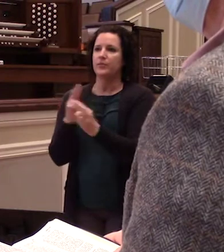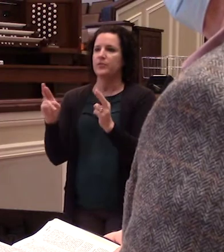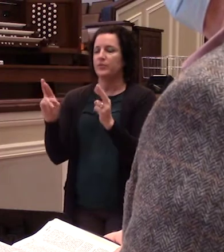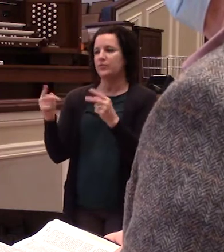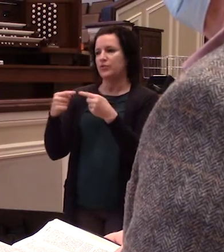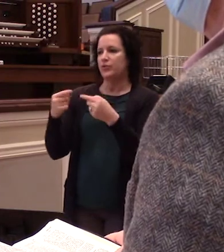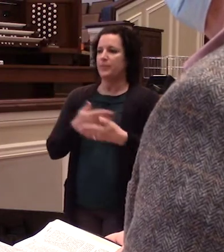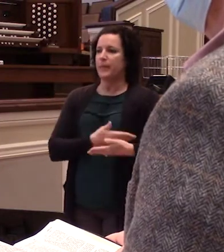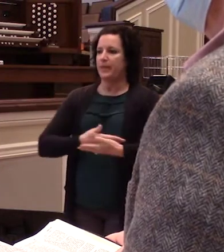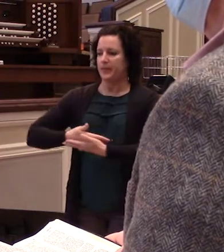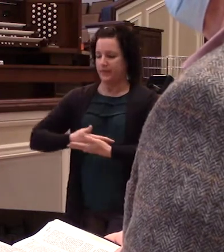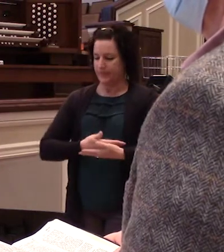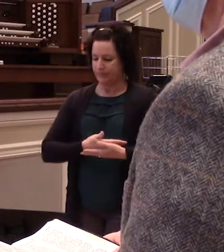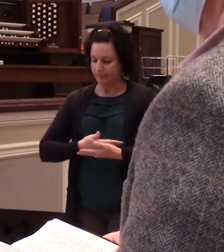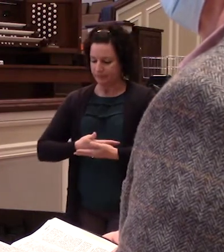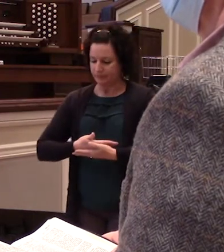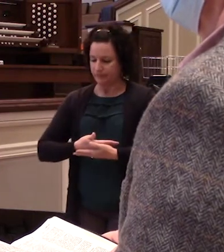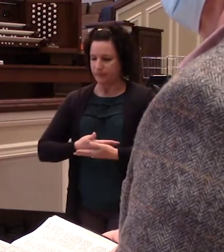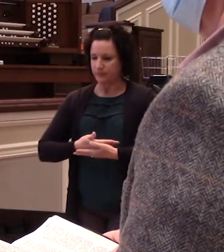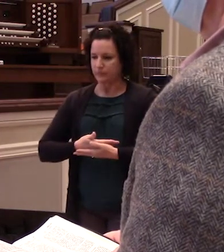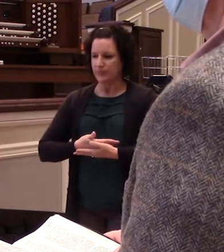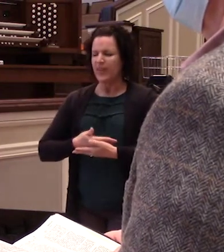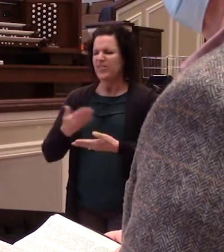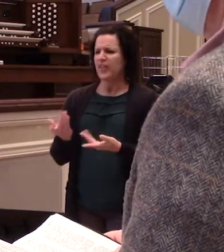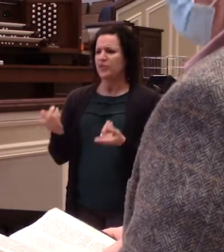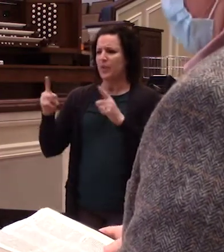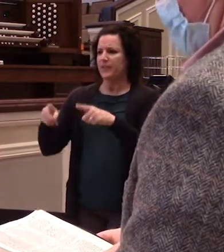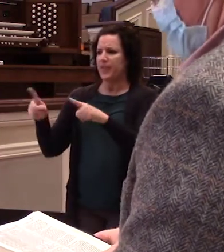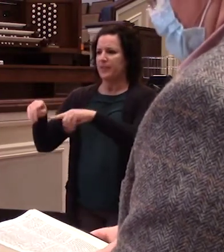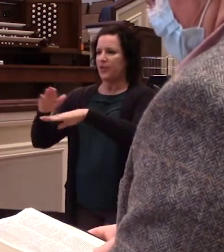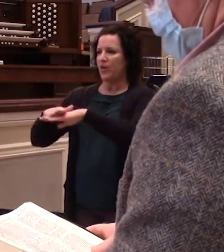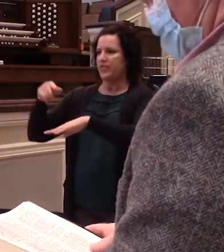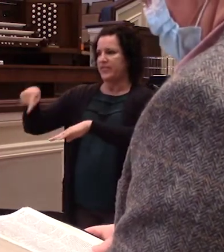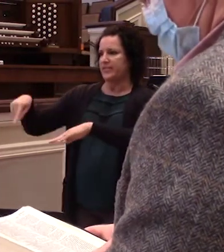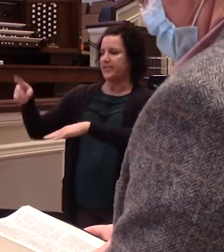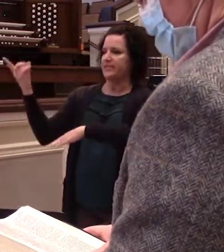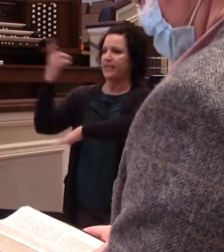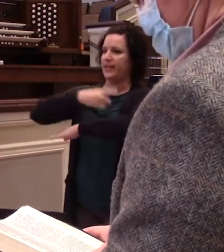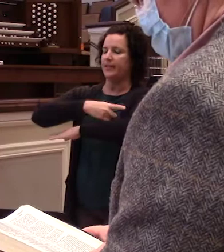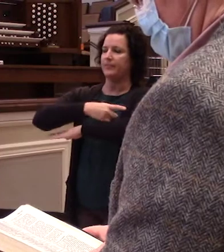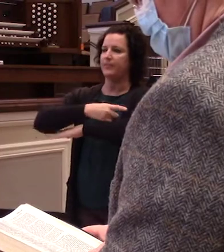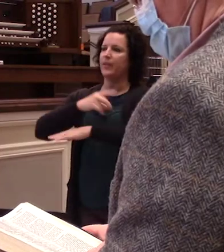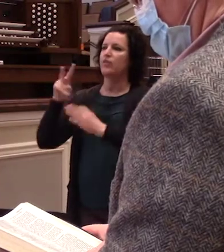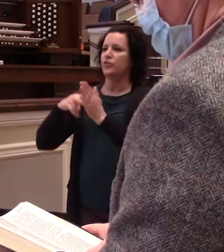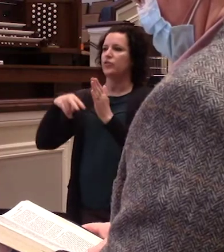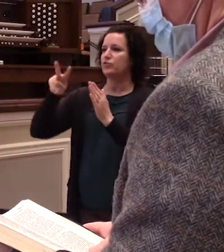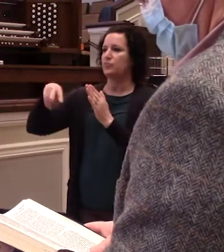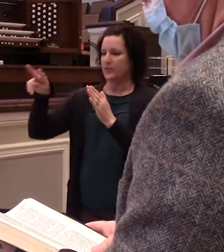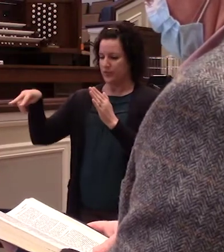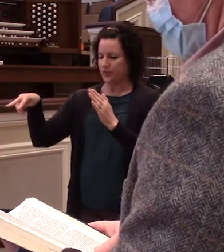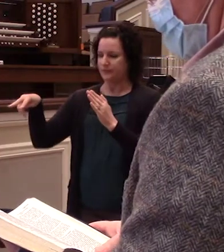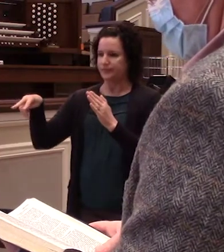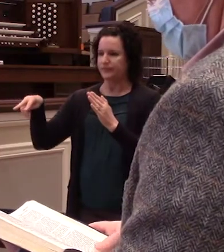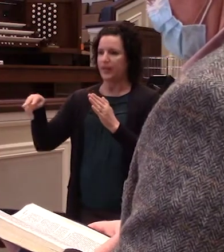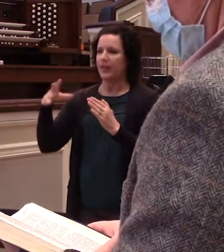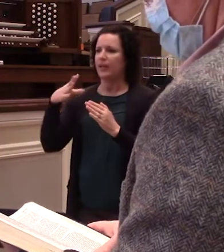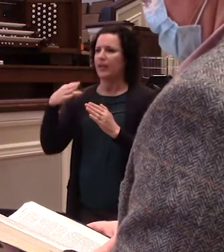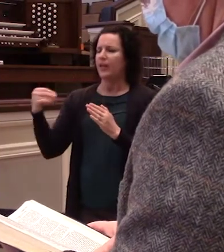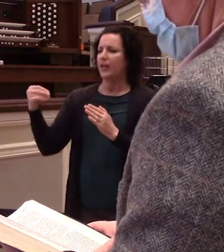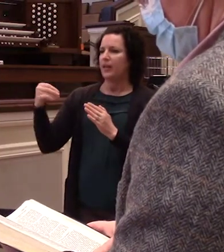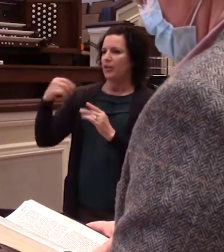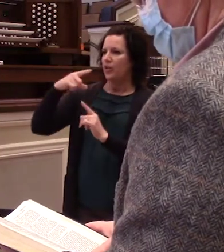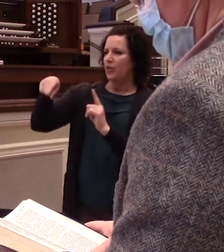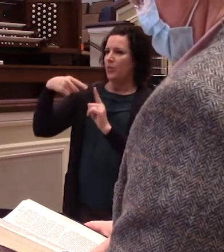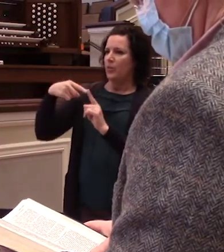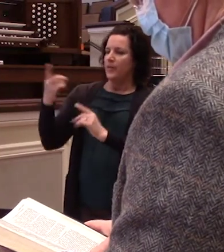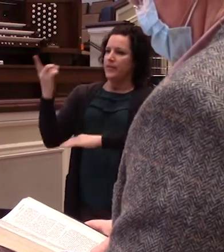happening on this day. And so verse 22 of Luke 2, Luke writes, and when